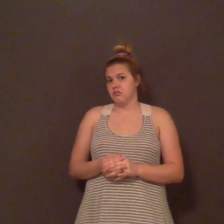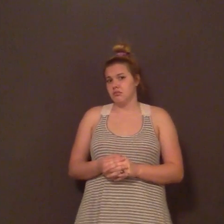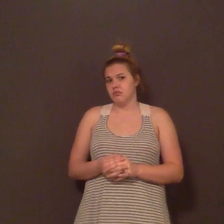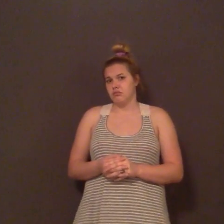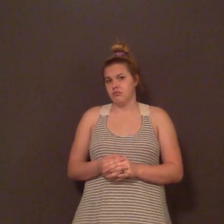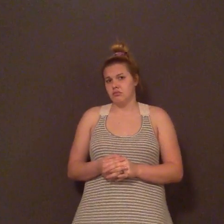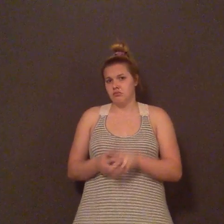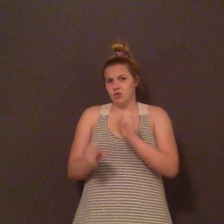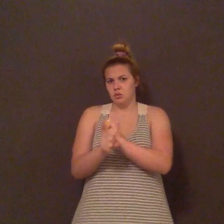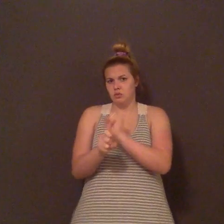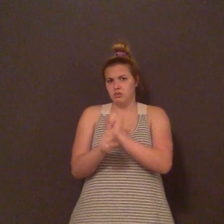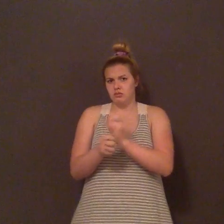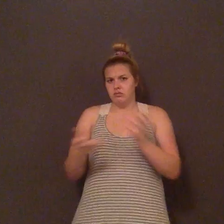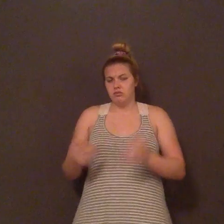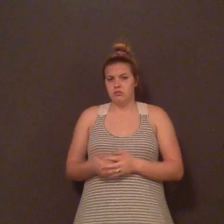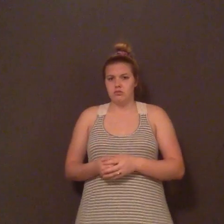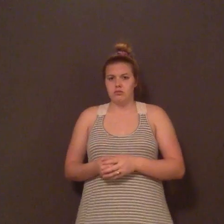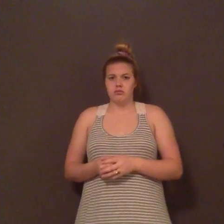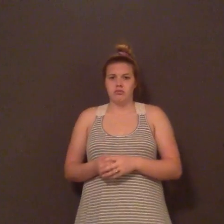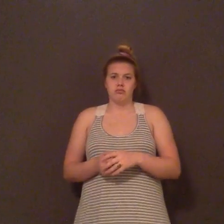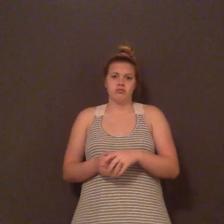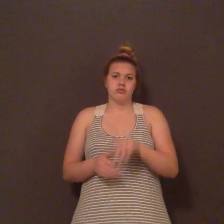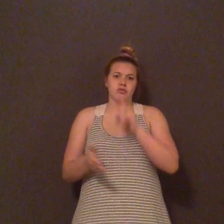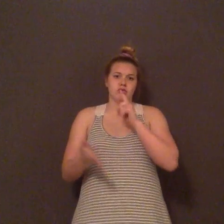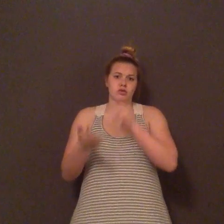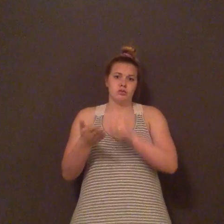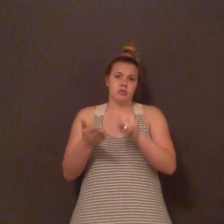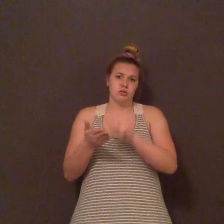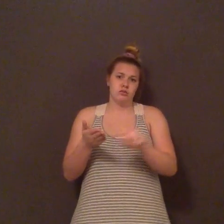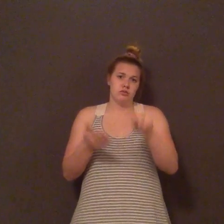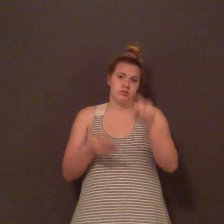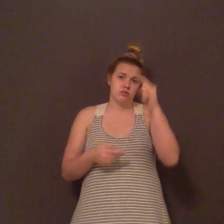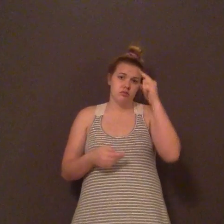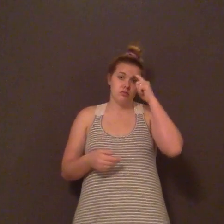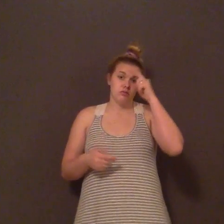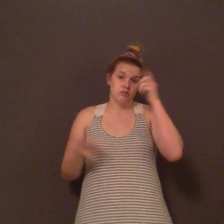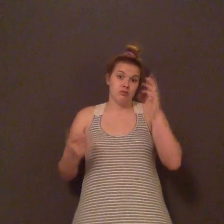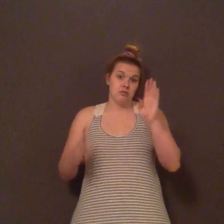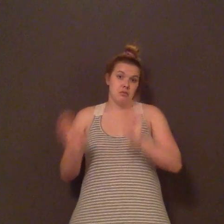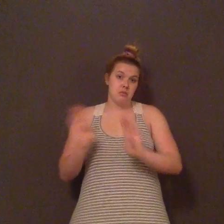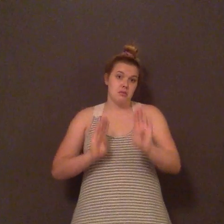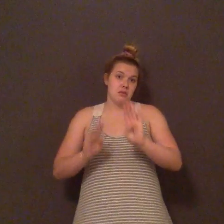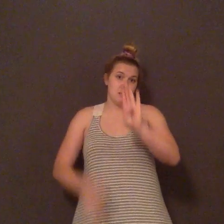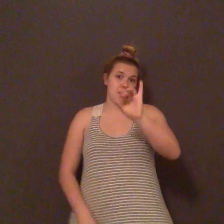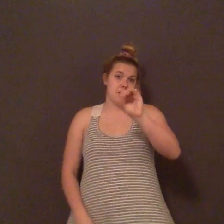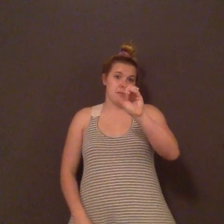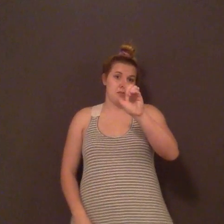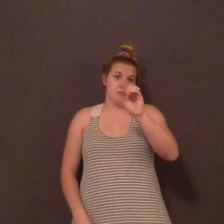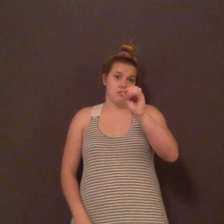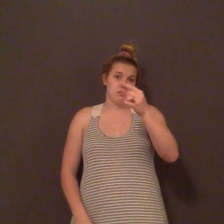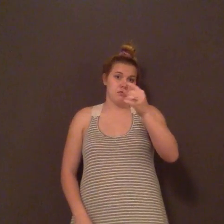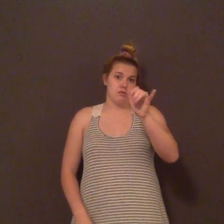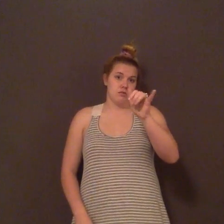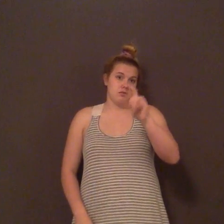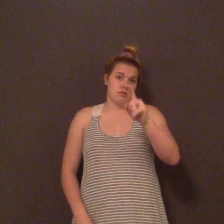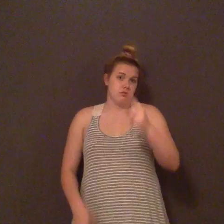What you working on? Report for biology. You got Cayman? I got Cayman. You know you don't have to do any work in there, right? All you have to do is show up every